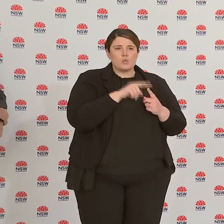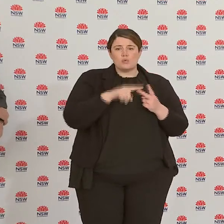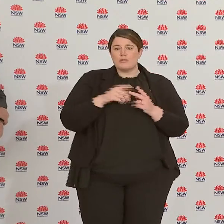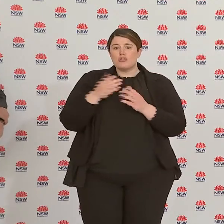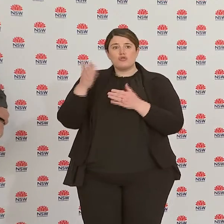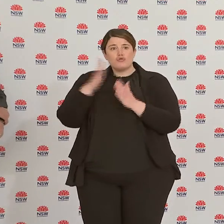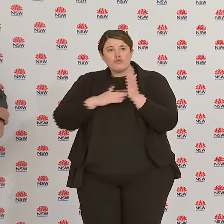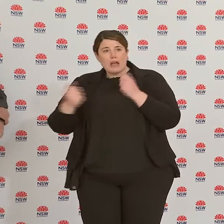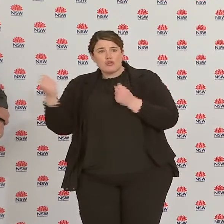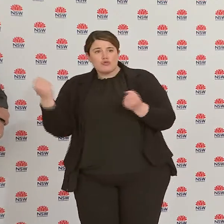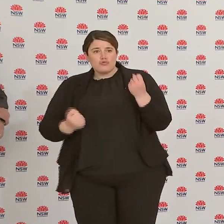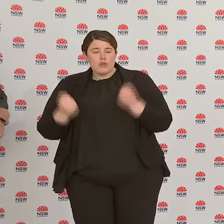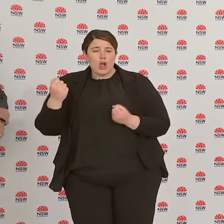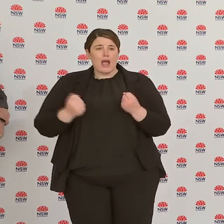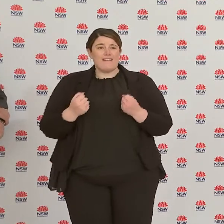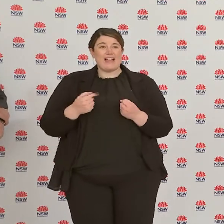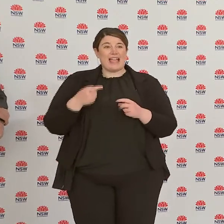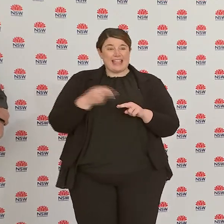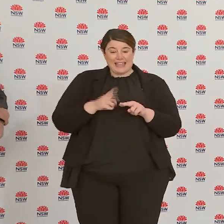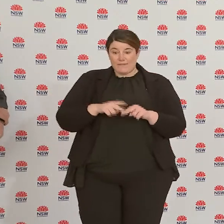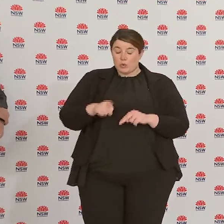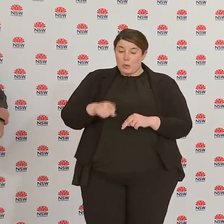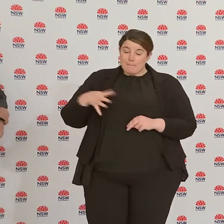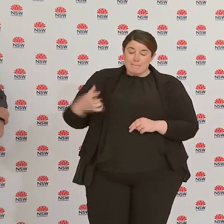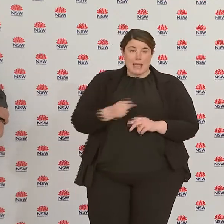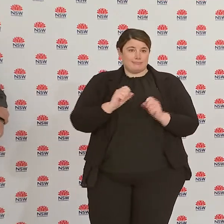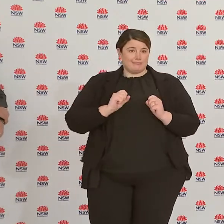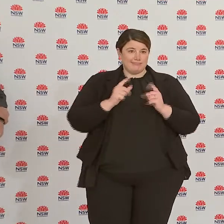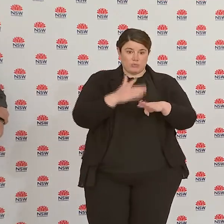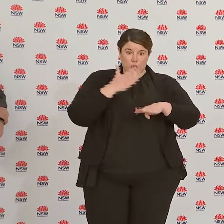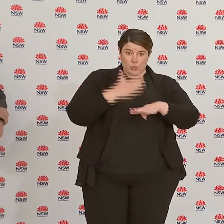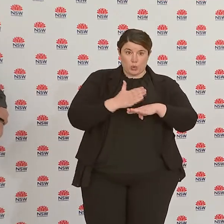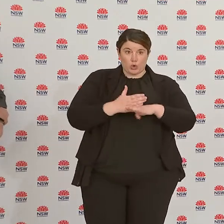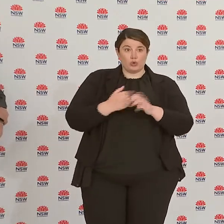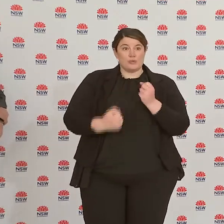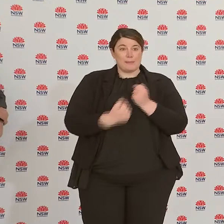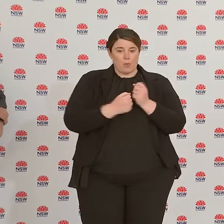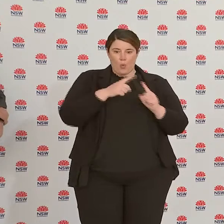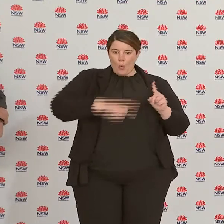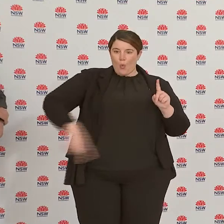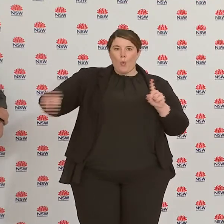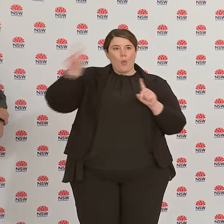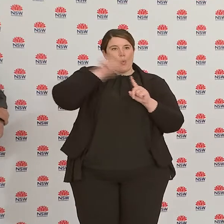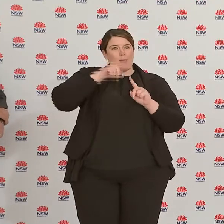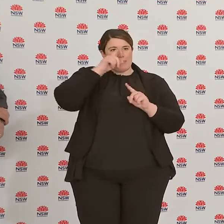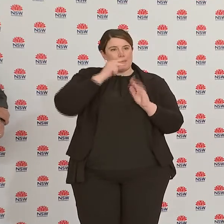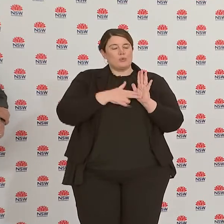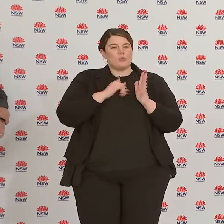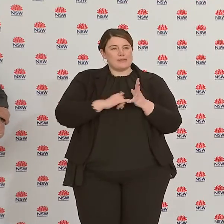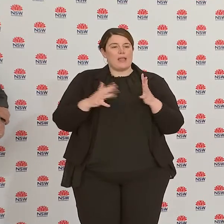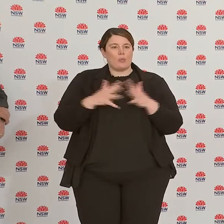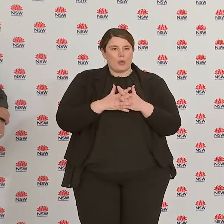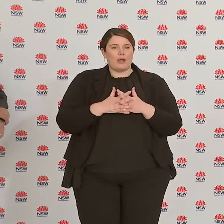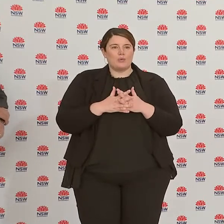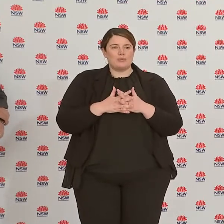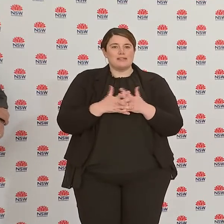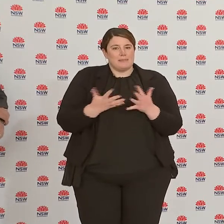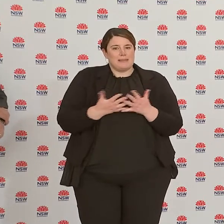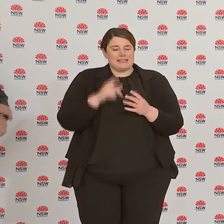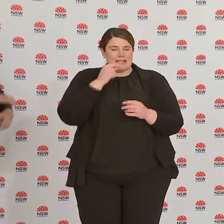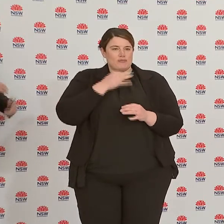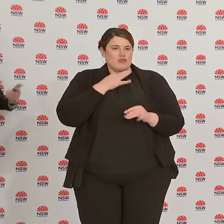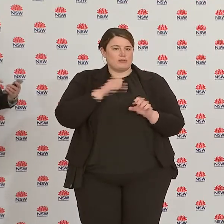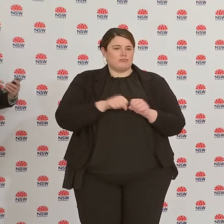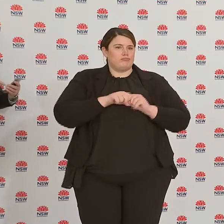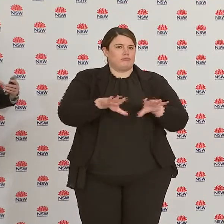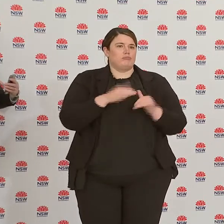companies. Anywhere that needs to be operational to support us provides a risk of having a workplace outbreak. So we